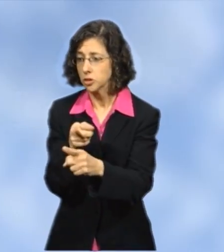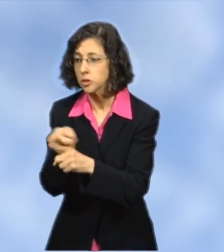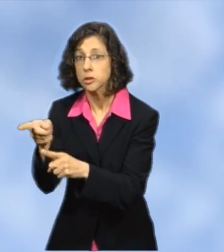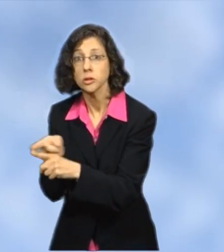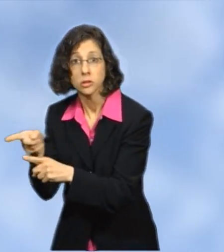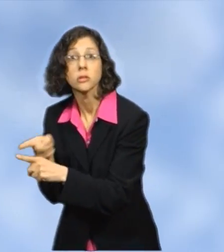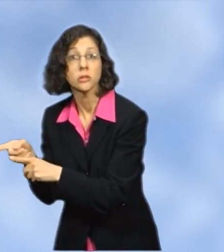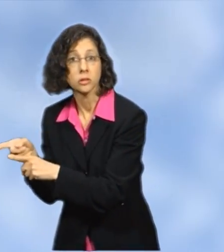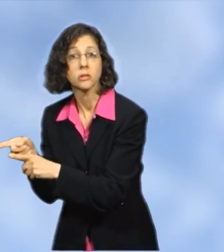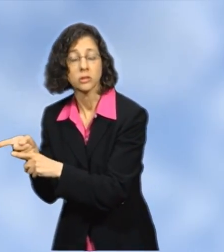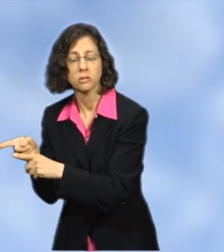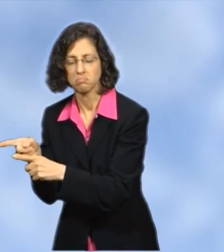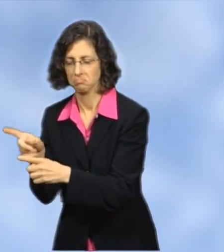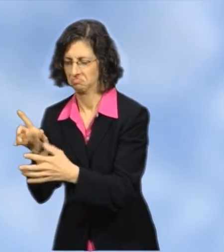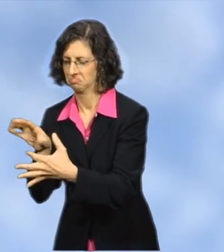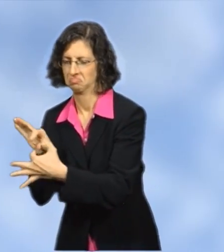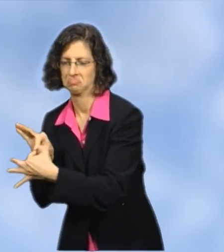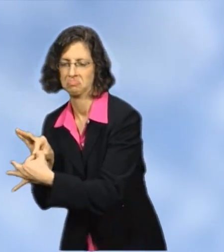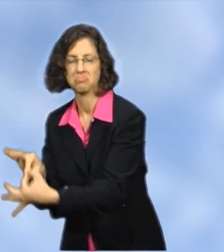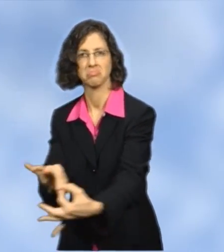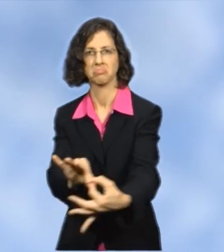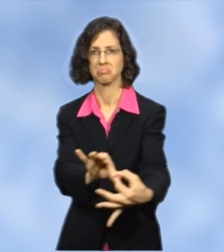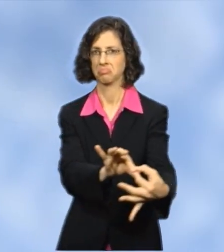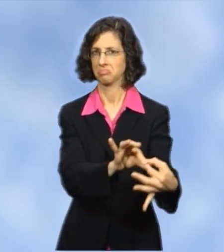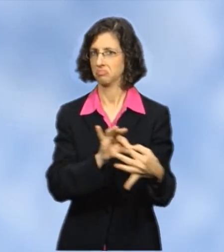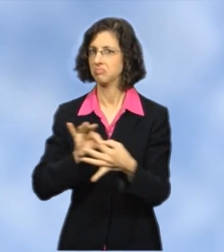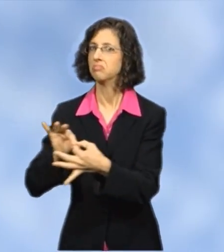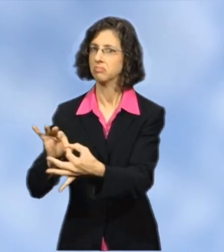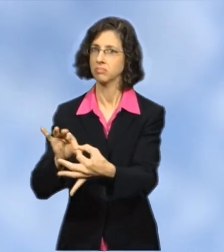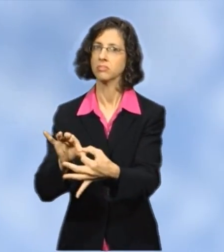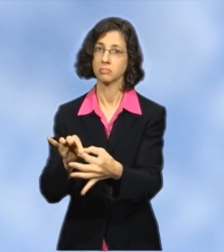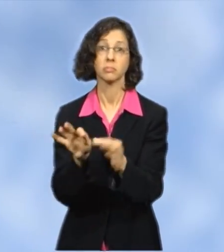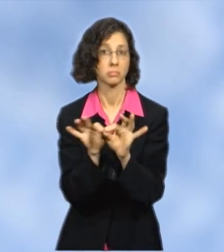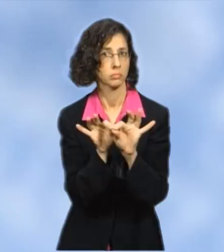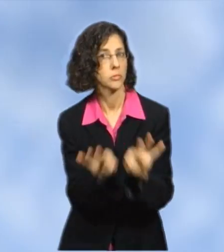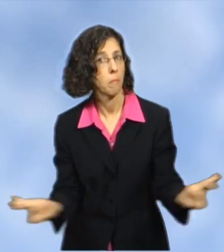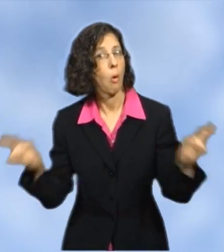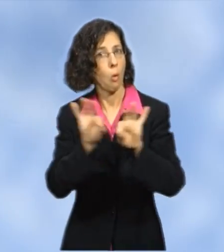various specialists, need to work together.